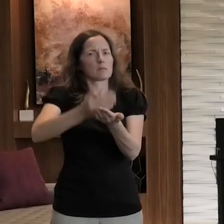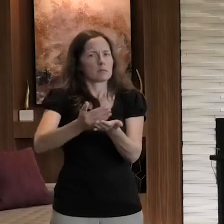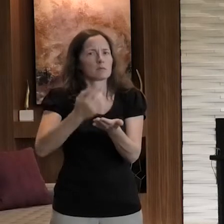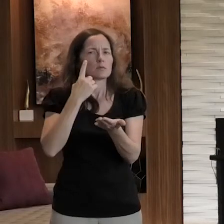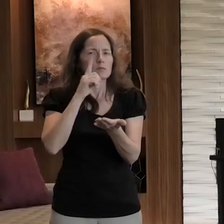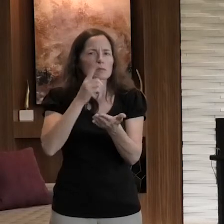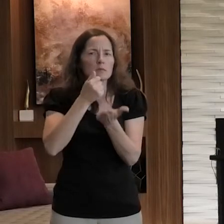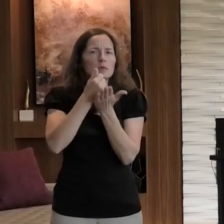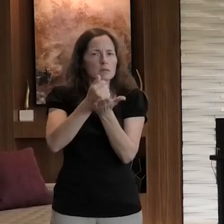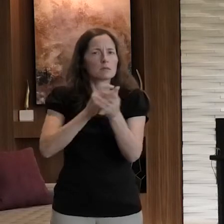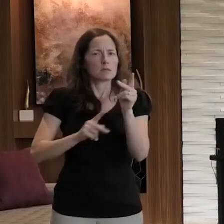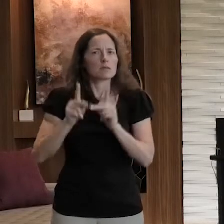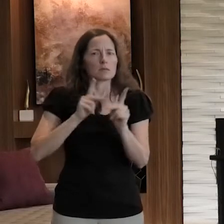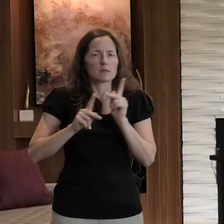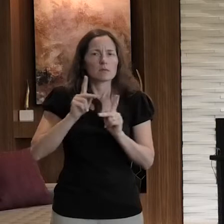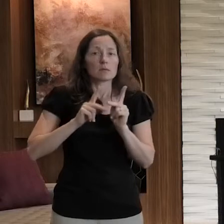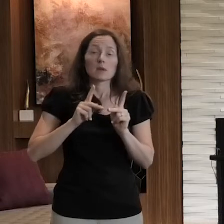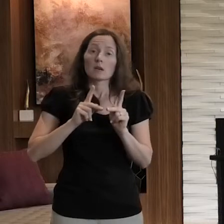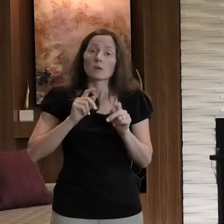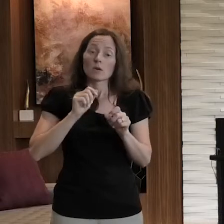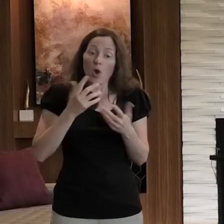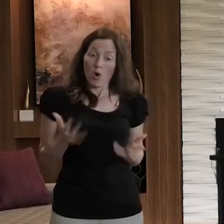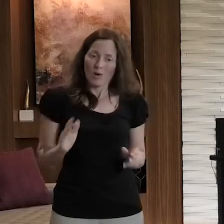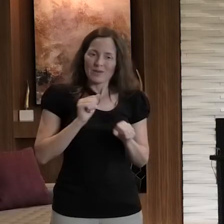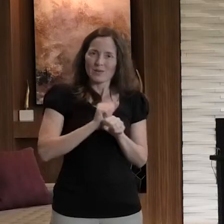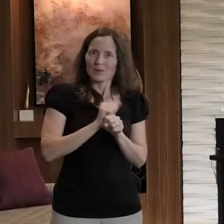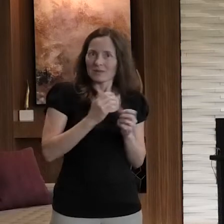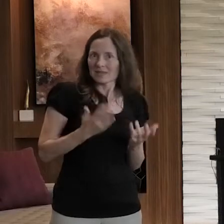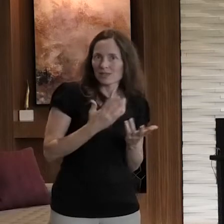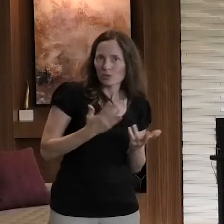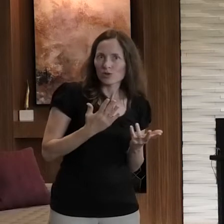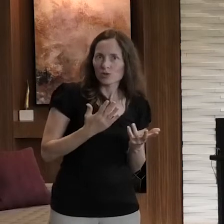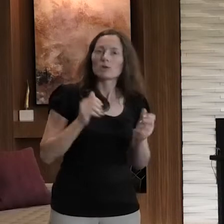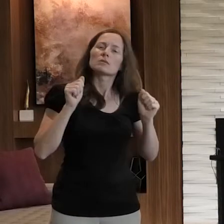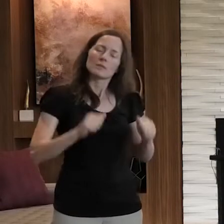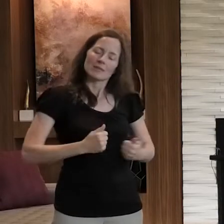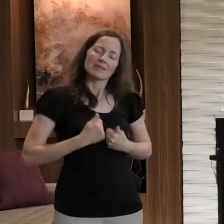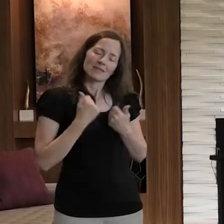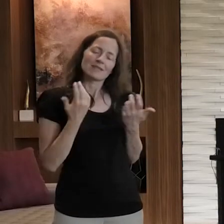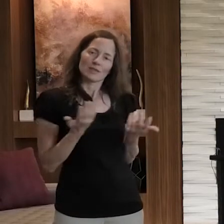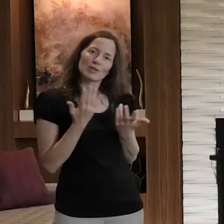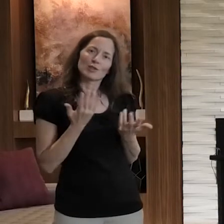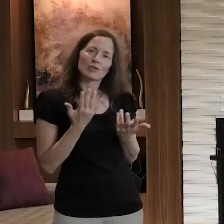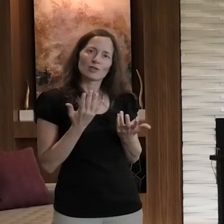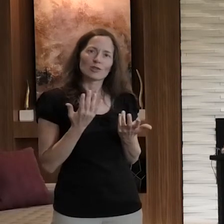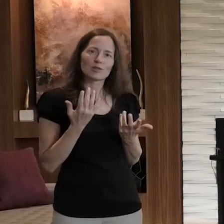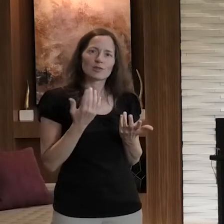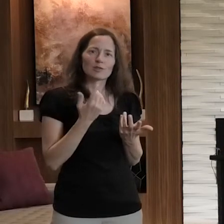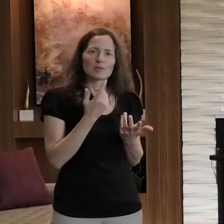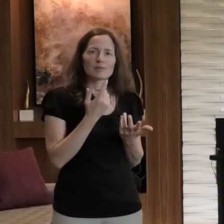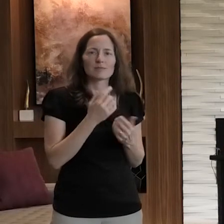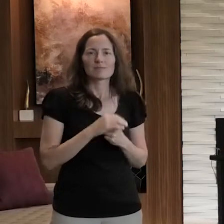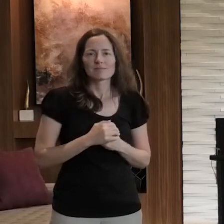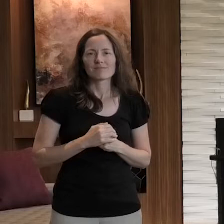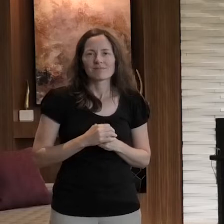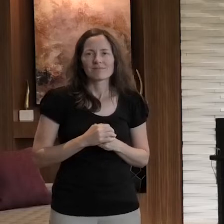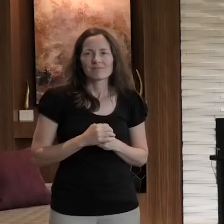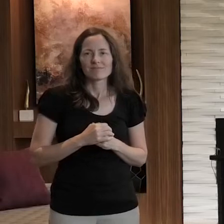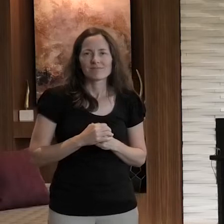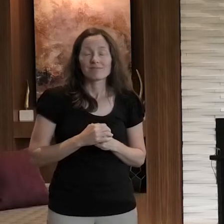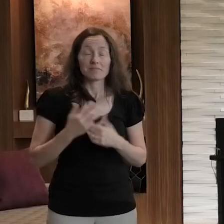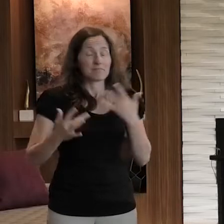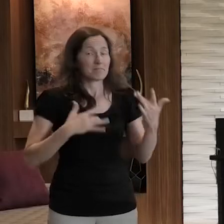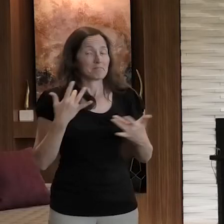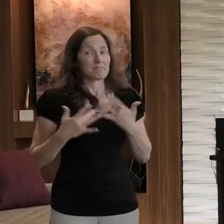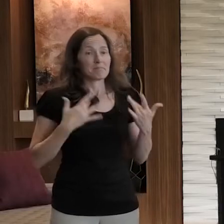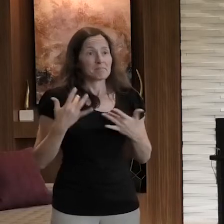to help people who work in downtown and help us each and every day to live in downtown. It's